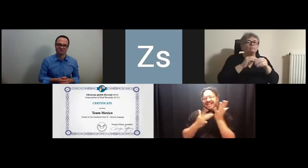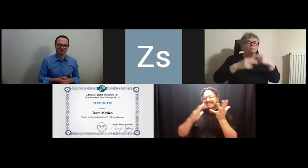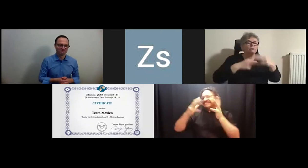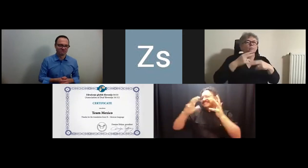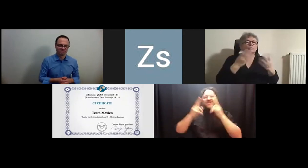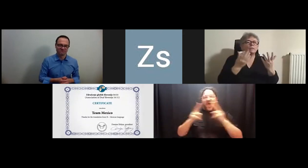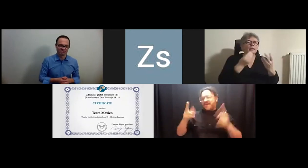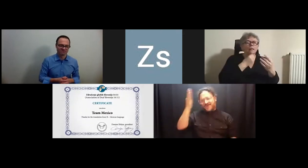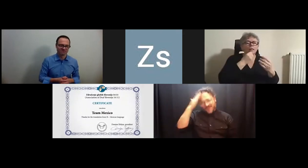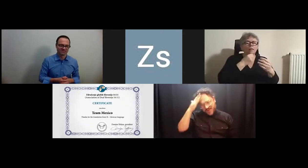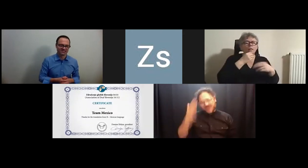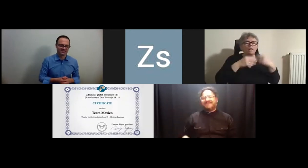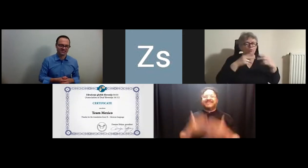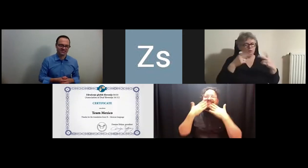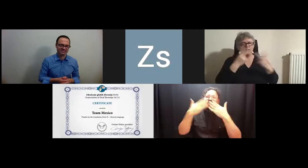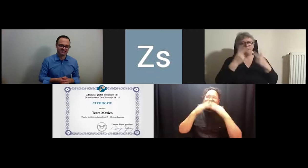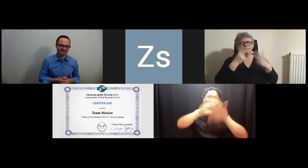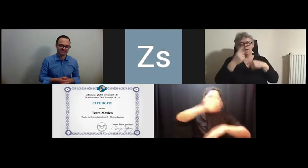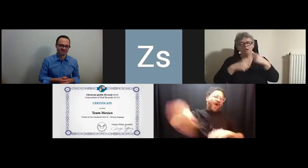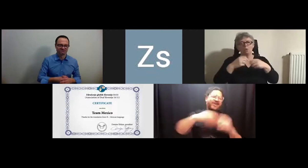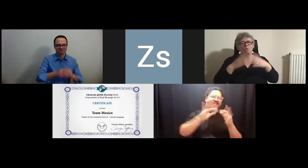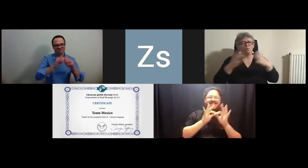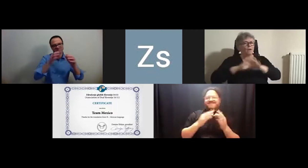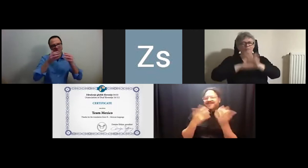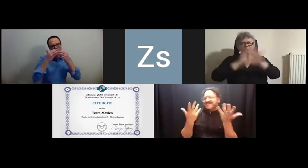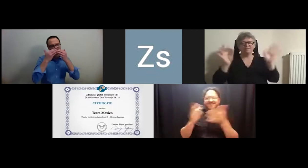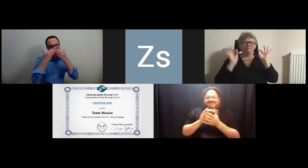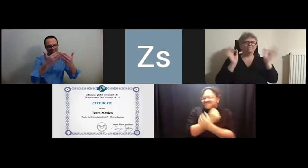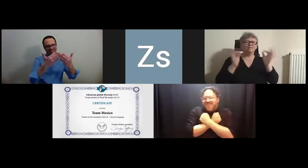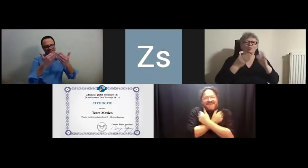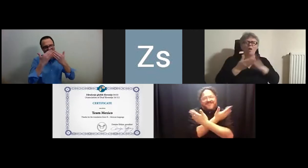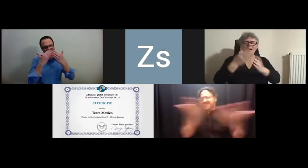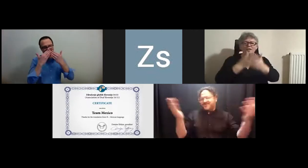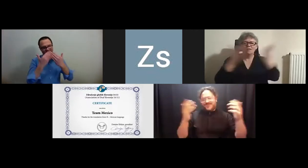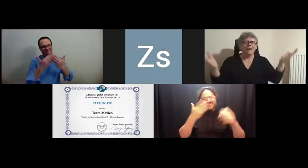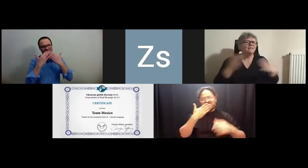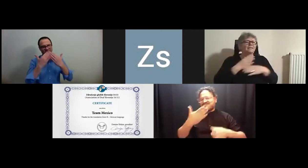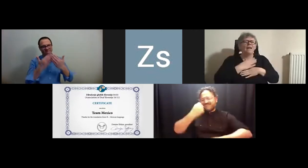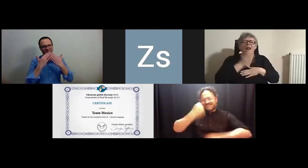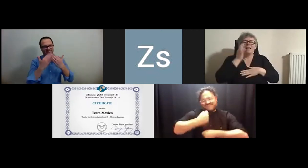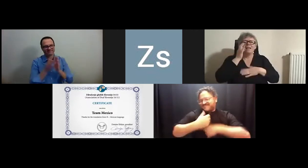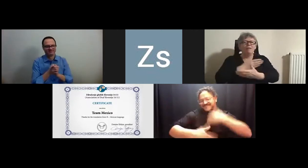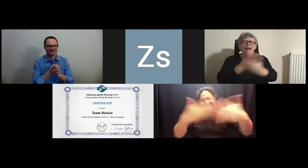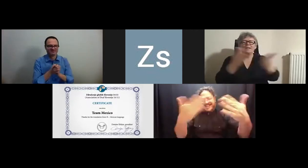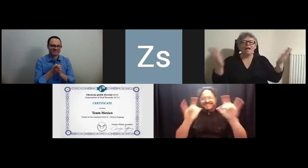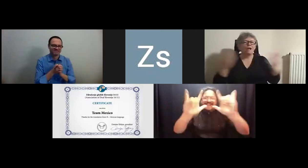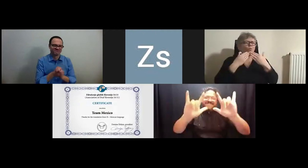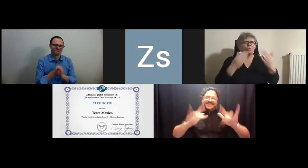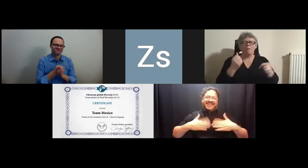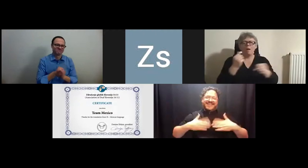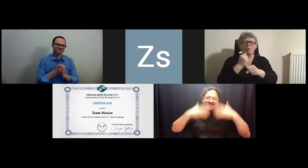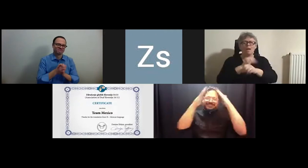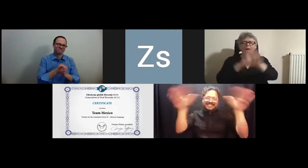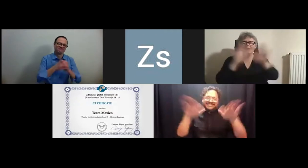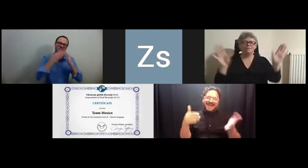This has been amazing the last years. Technically, we've learned, of course, you've learned so much. Thanks to all the other interpreters, and I love you all.